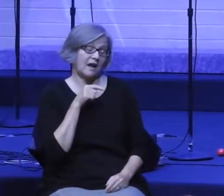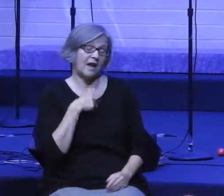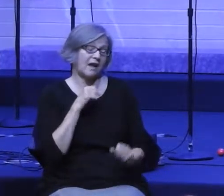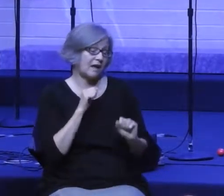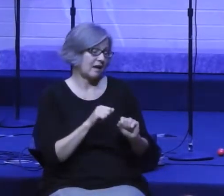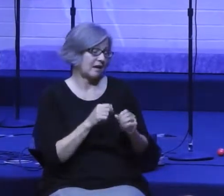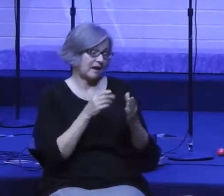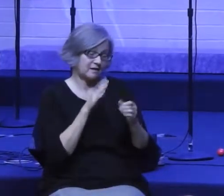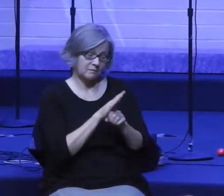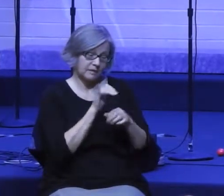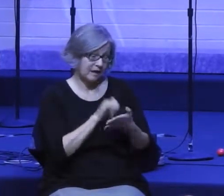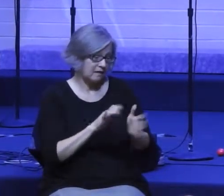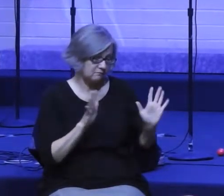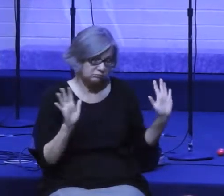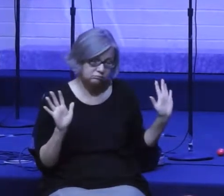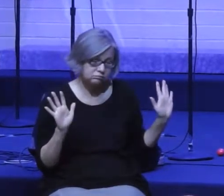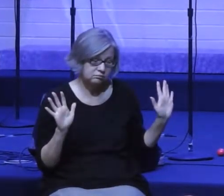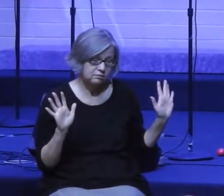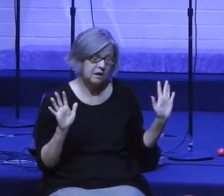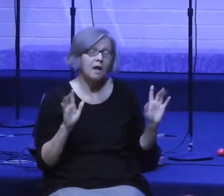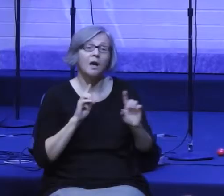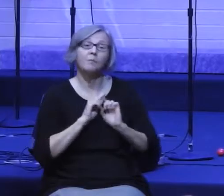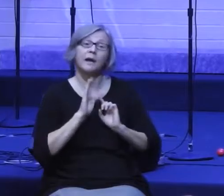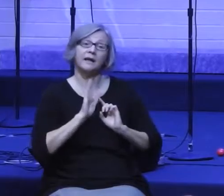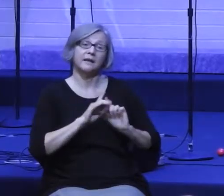then what we're often going to do is quit. Case in point,